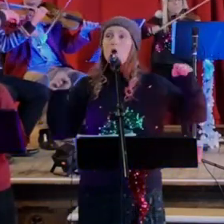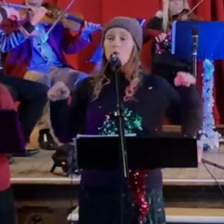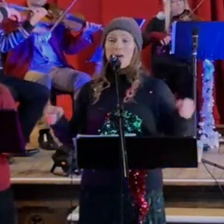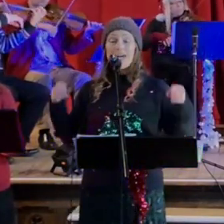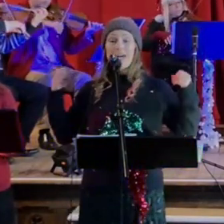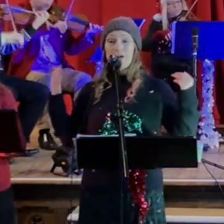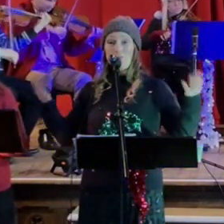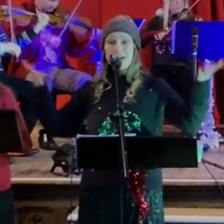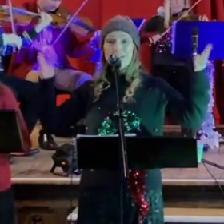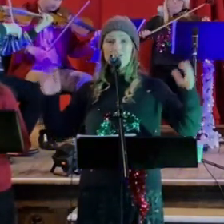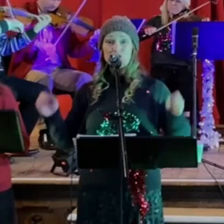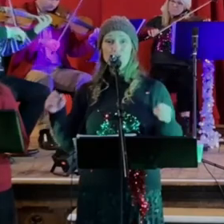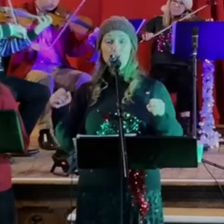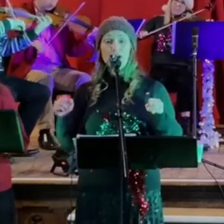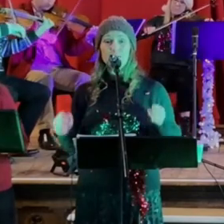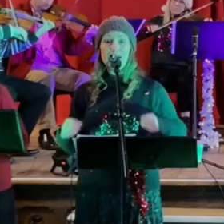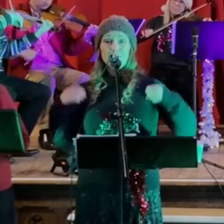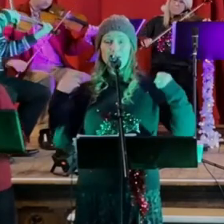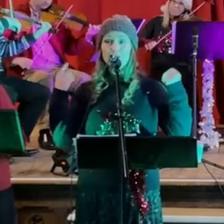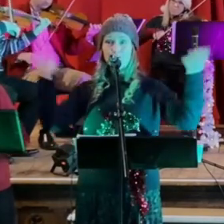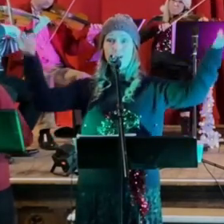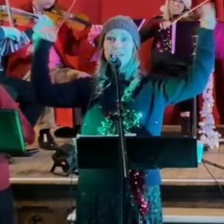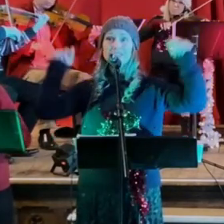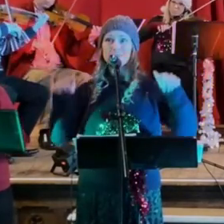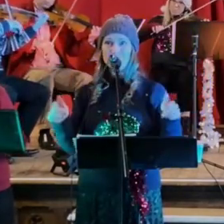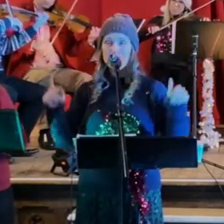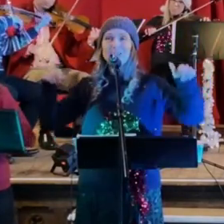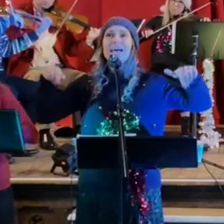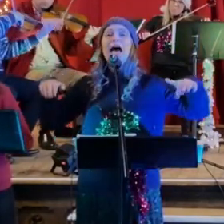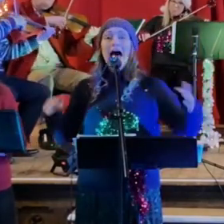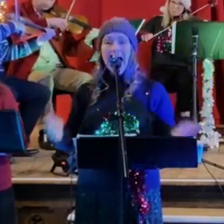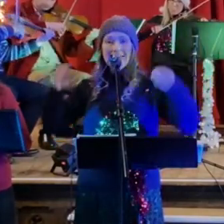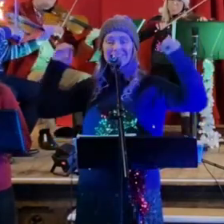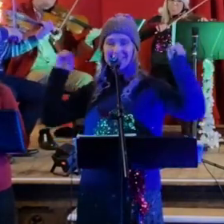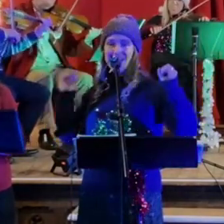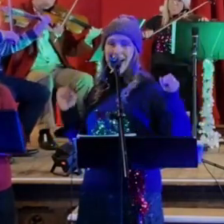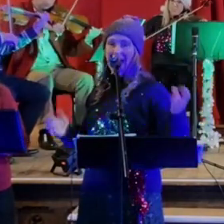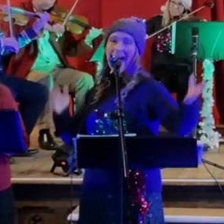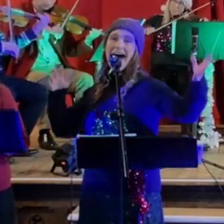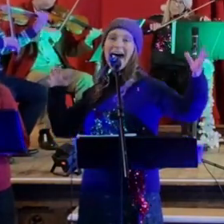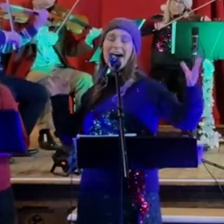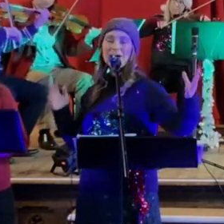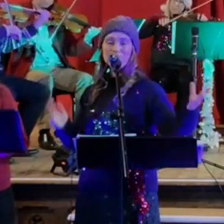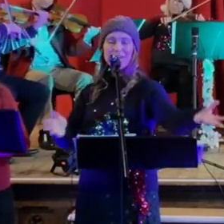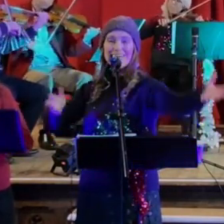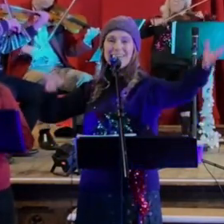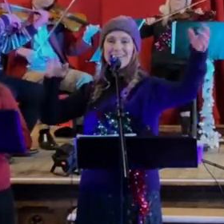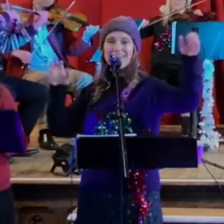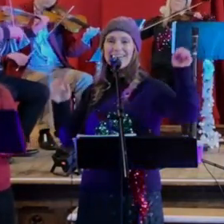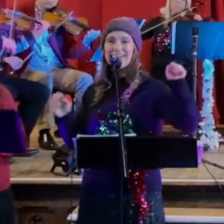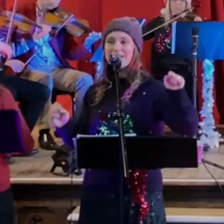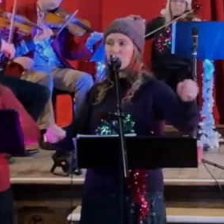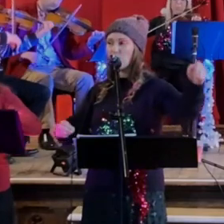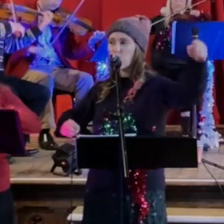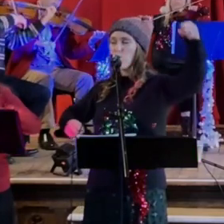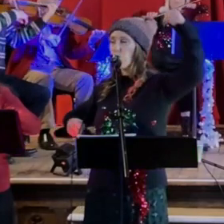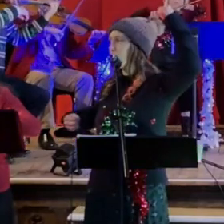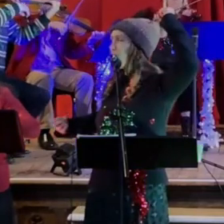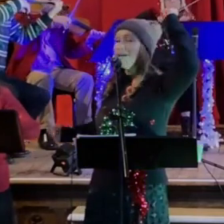We wish you a Merry Christmas and a Happy New